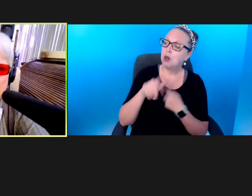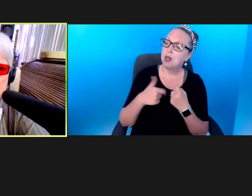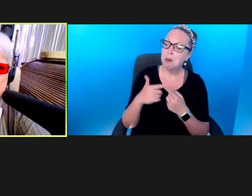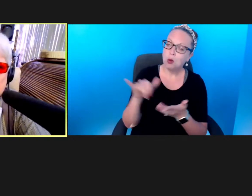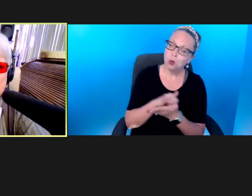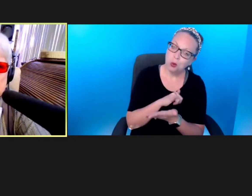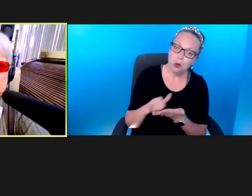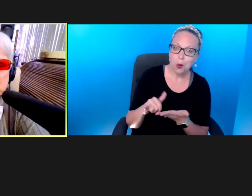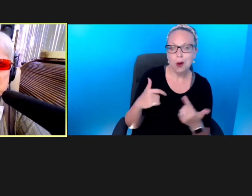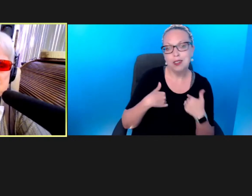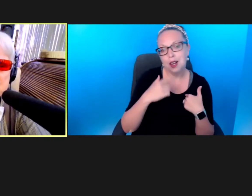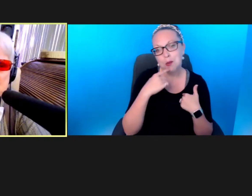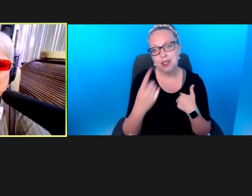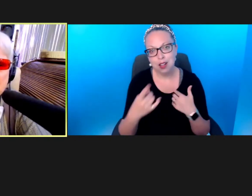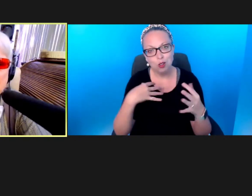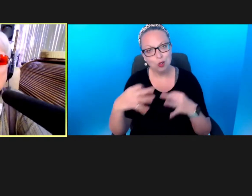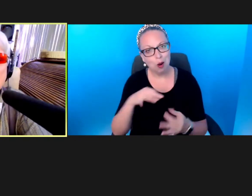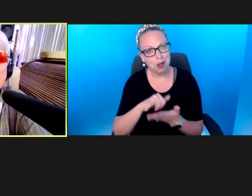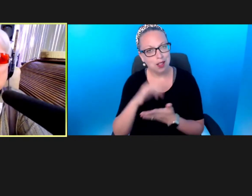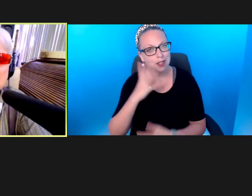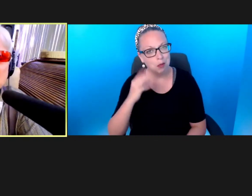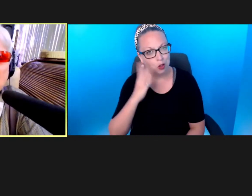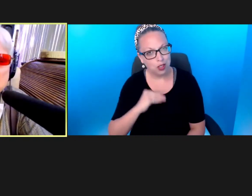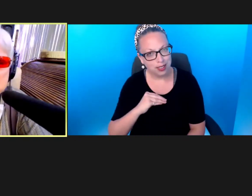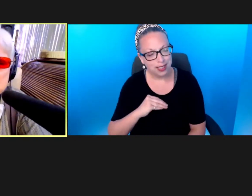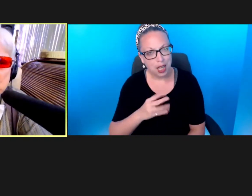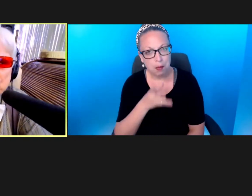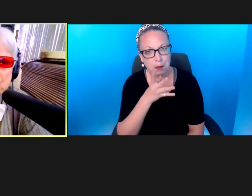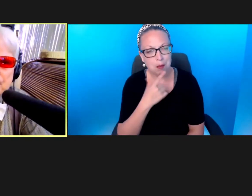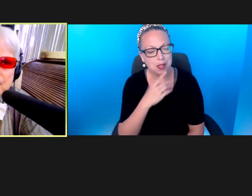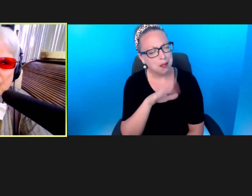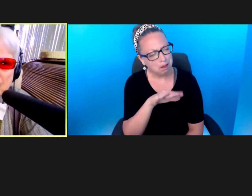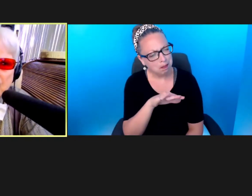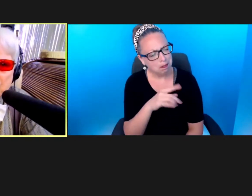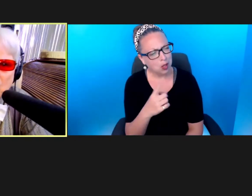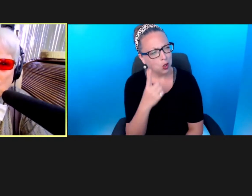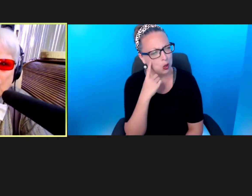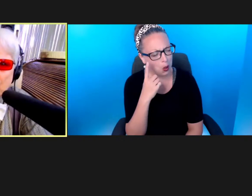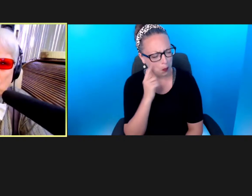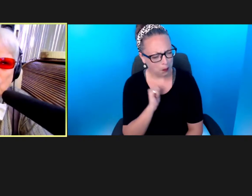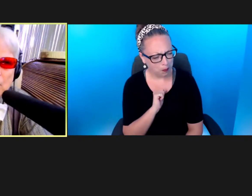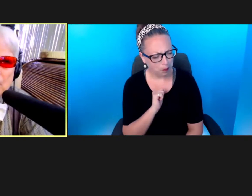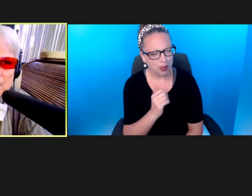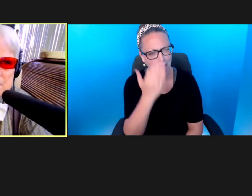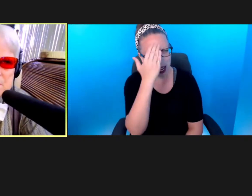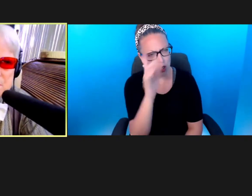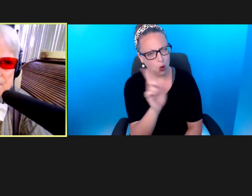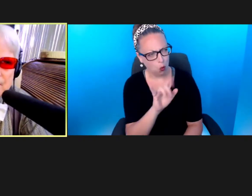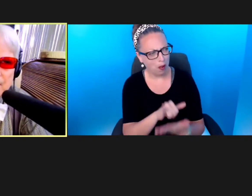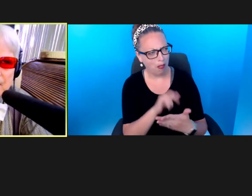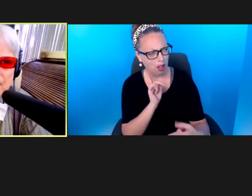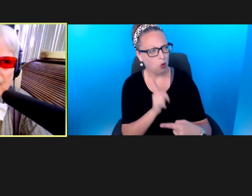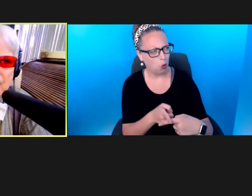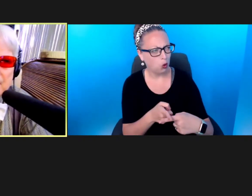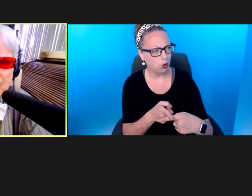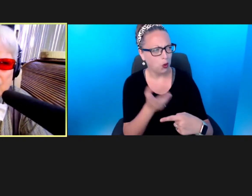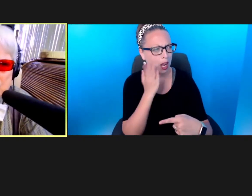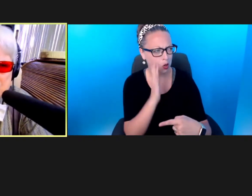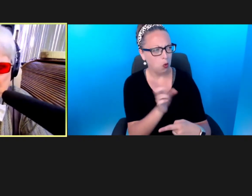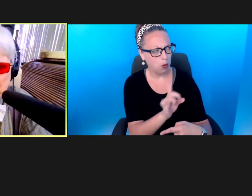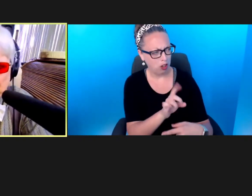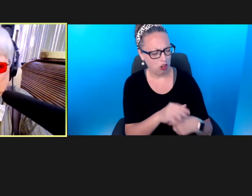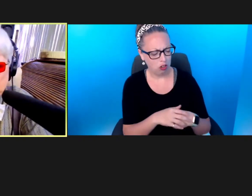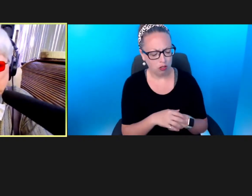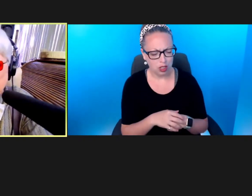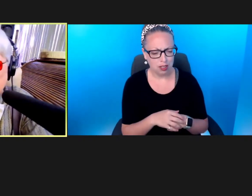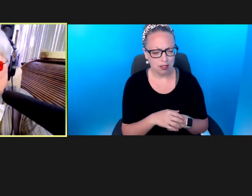telling her that experience, and she said, you know, I know where that corner is, and I